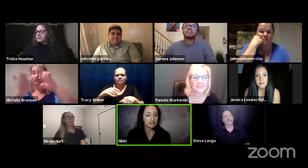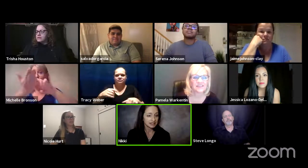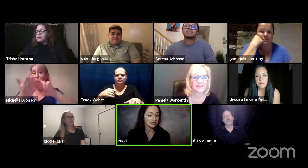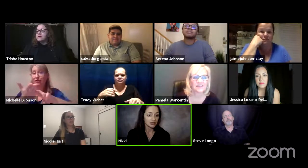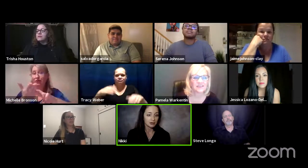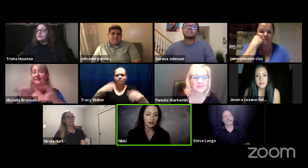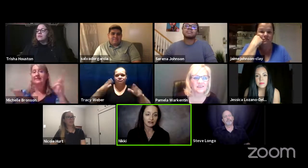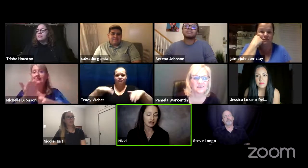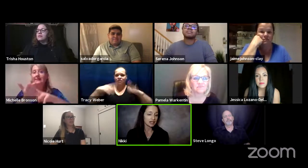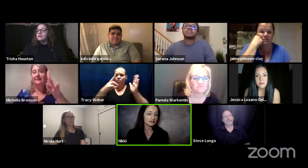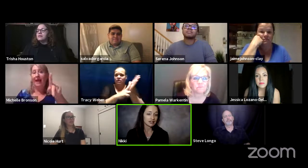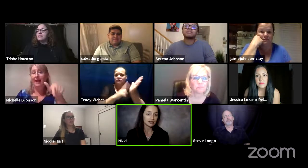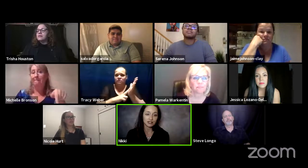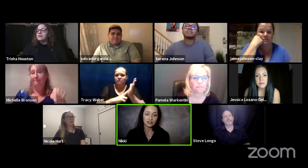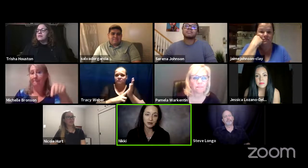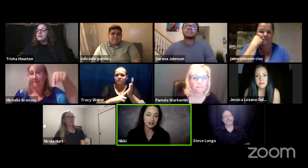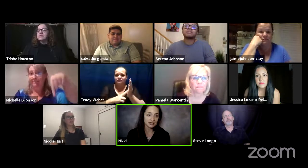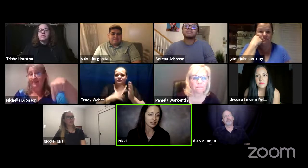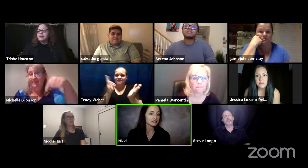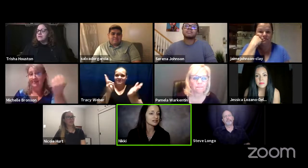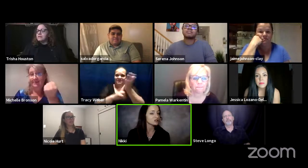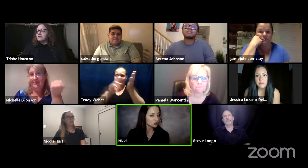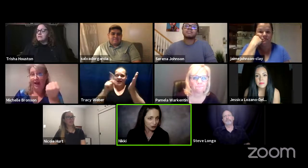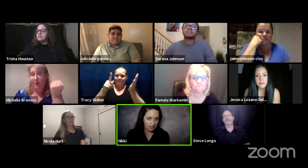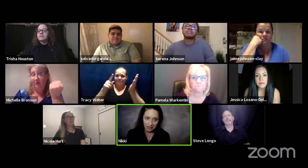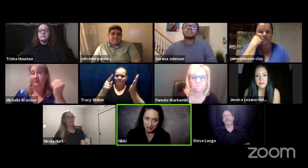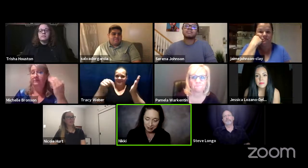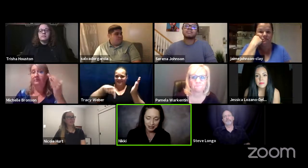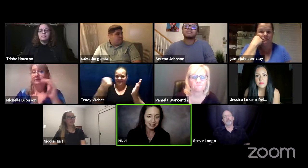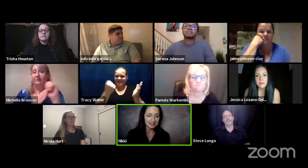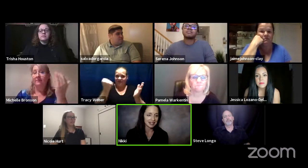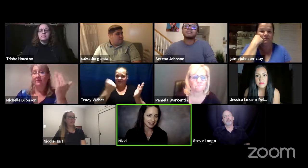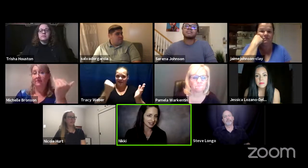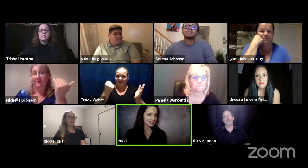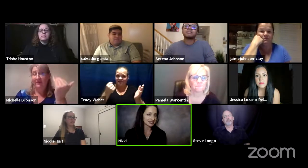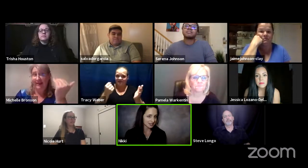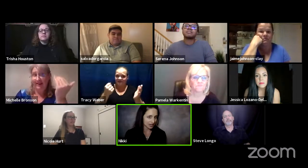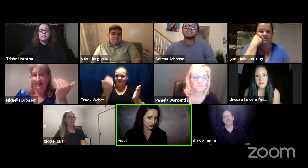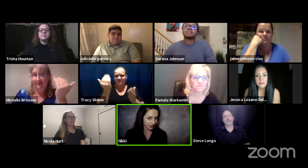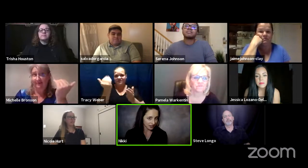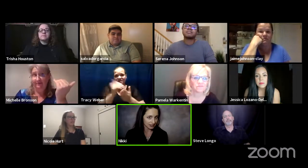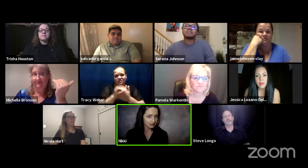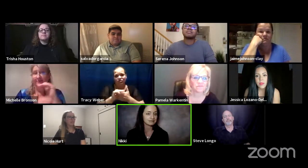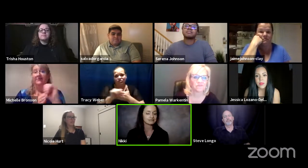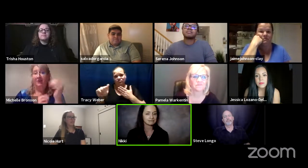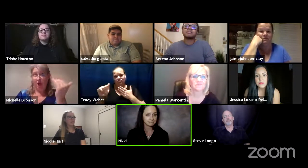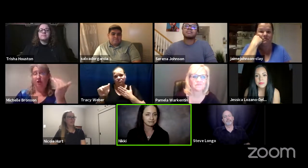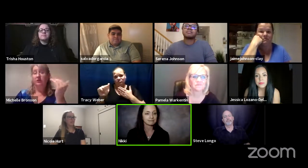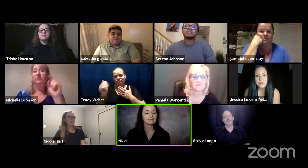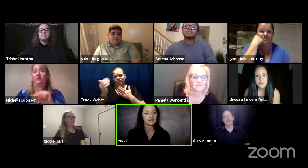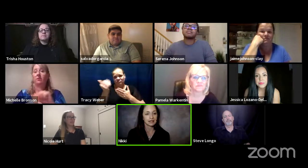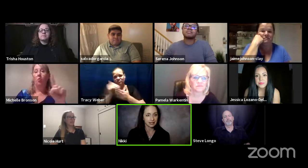Please, if you have not yet registered for this event, do sign up. It is again this Saturday. It